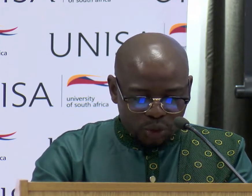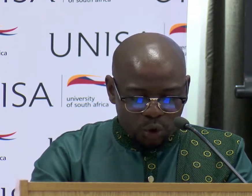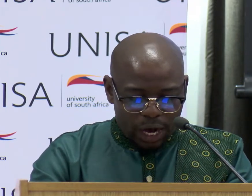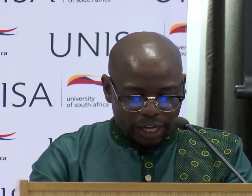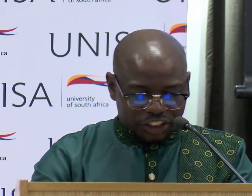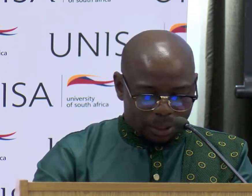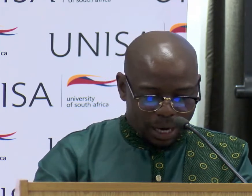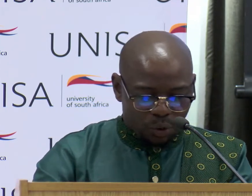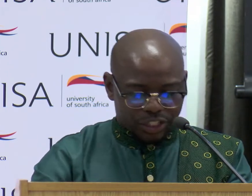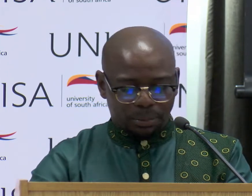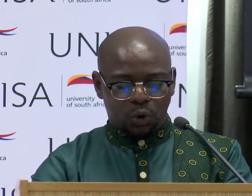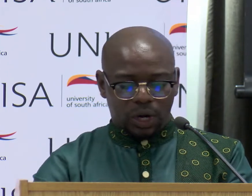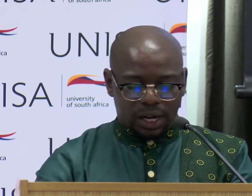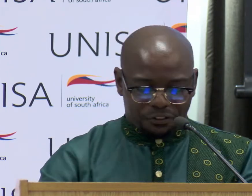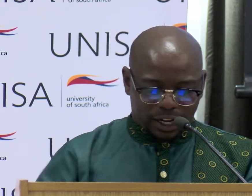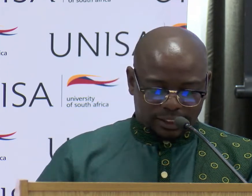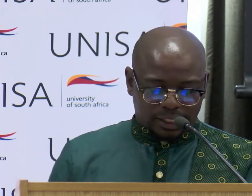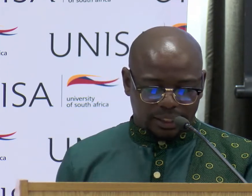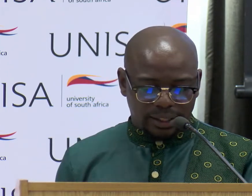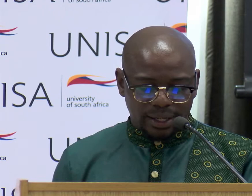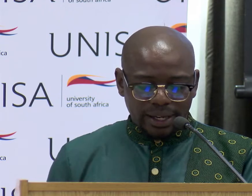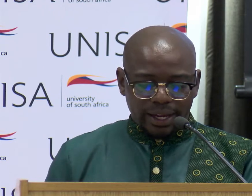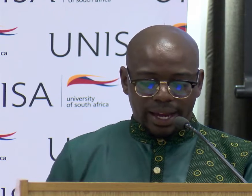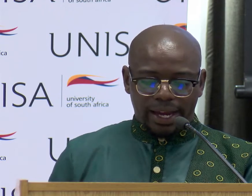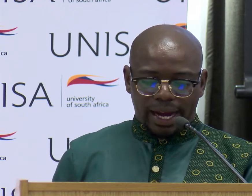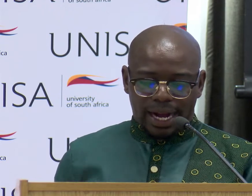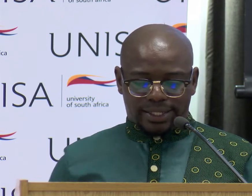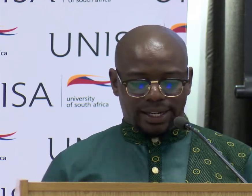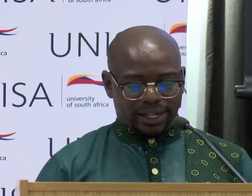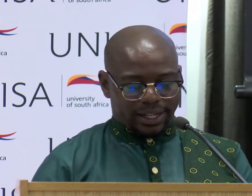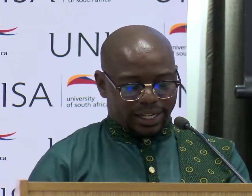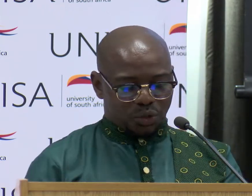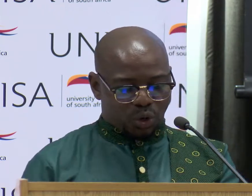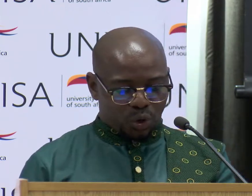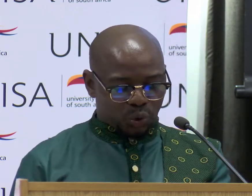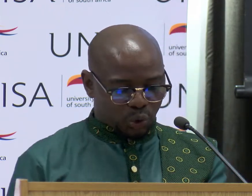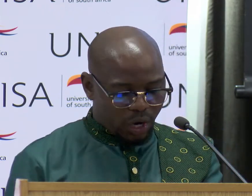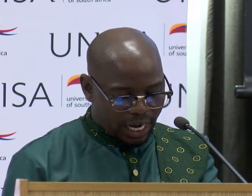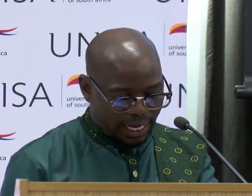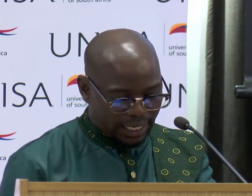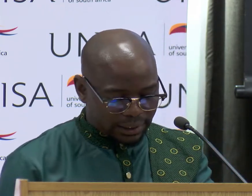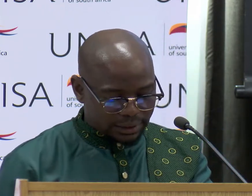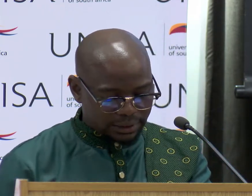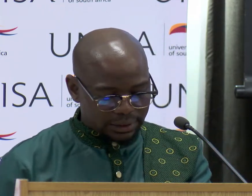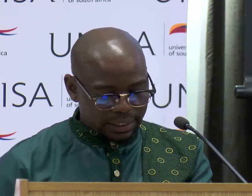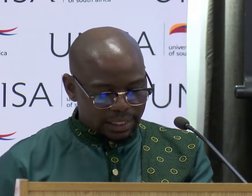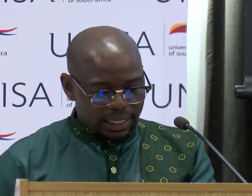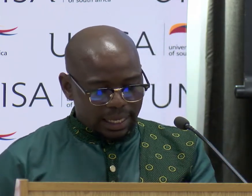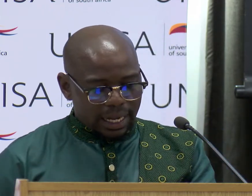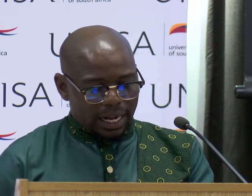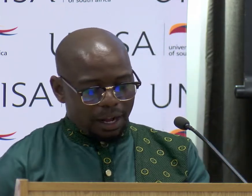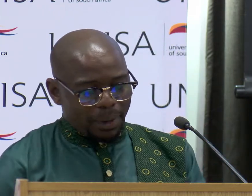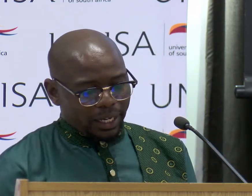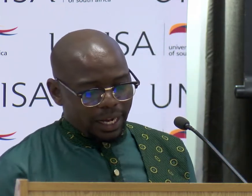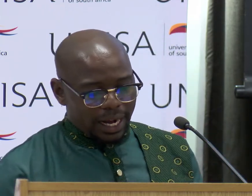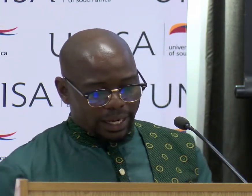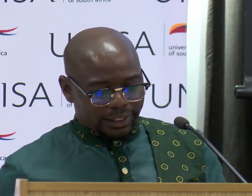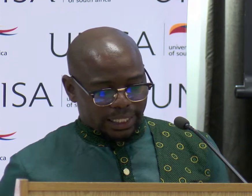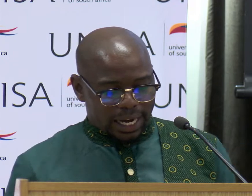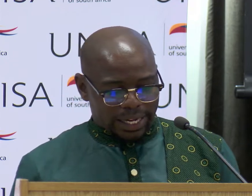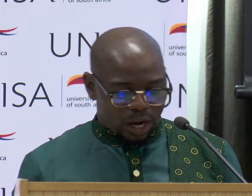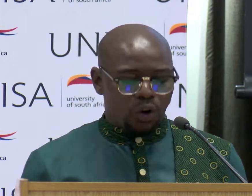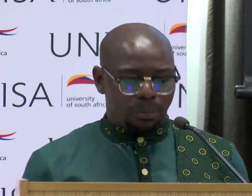ngwana batho a sheba hodimo lefatshe he athe lerato o jwang